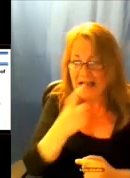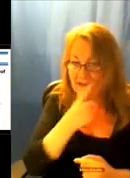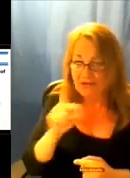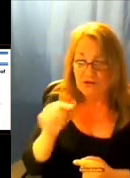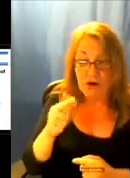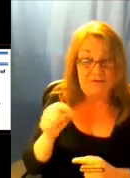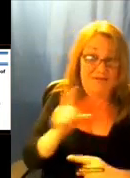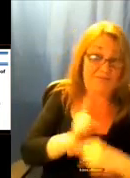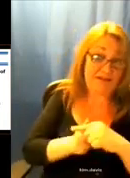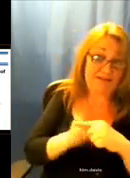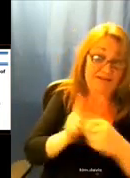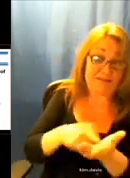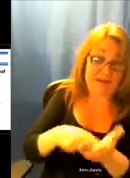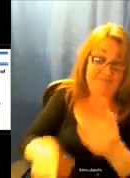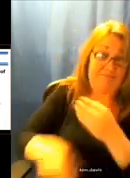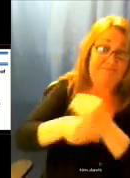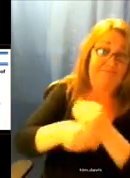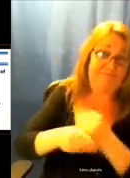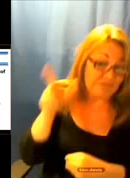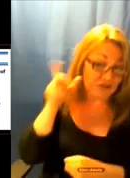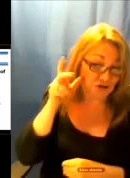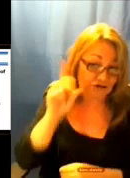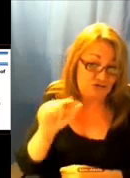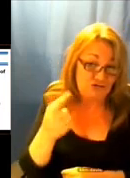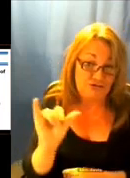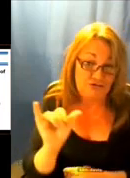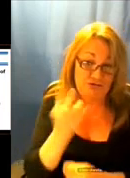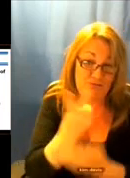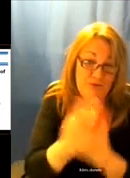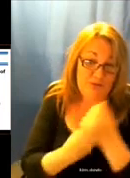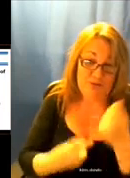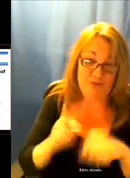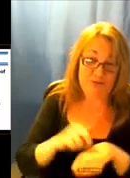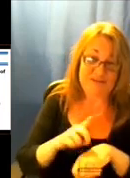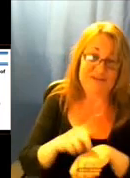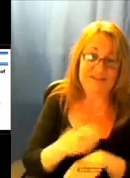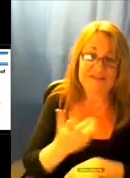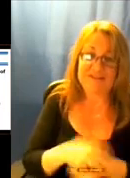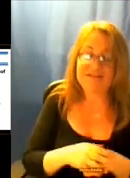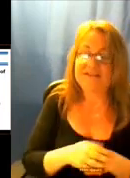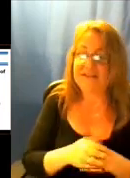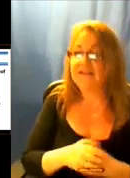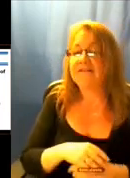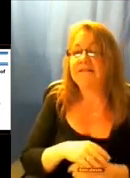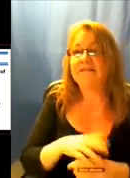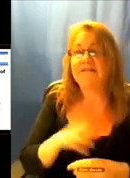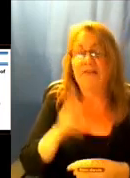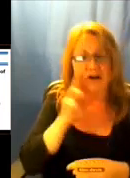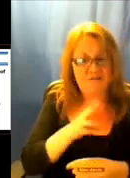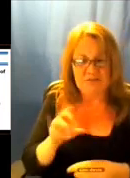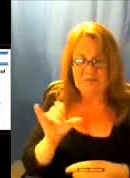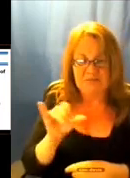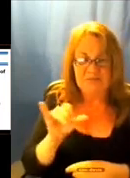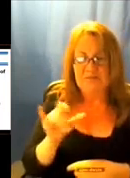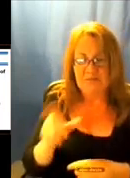or even a trained sighted dog for the blind. Both would be covered.